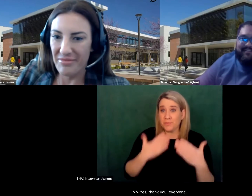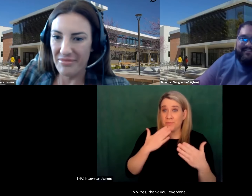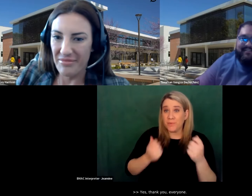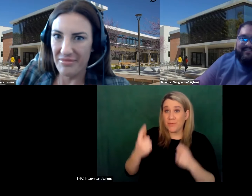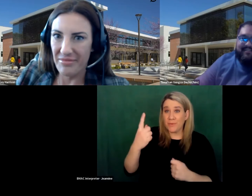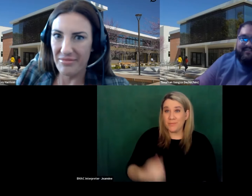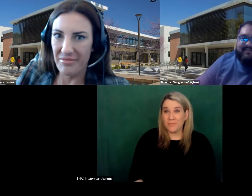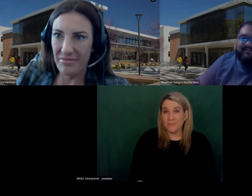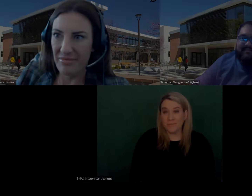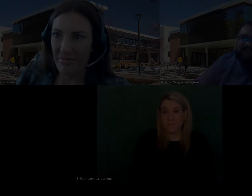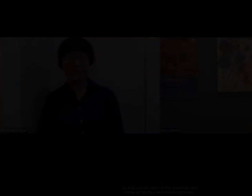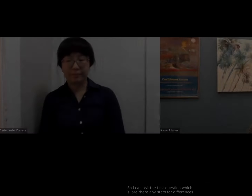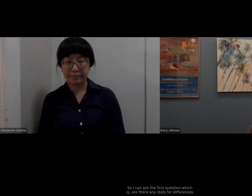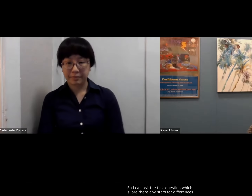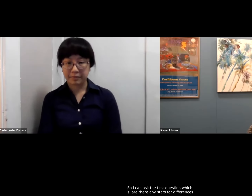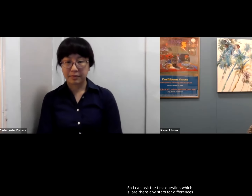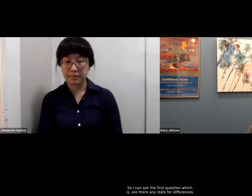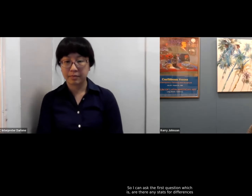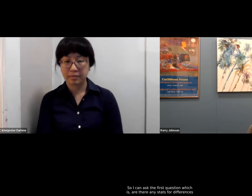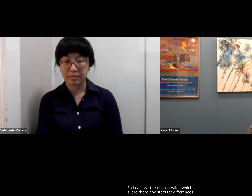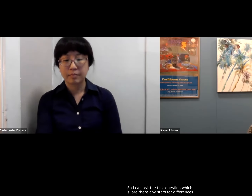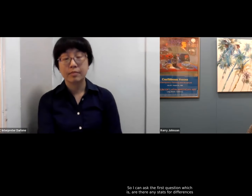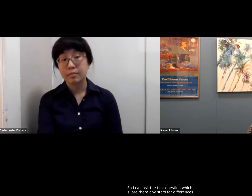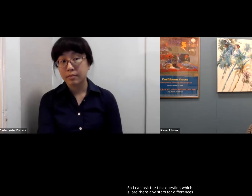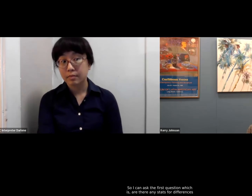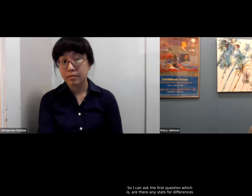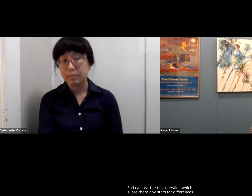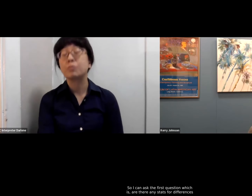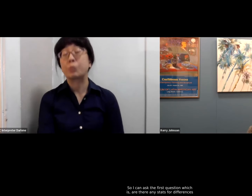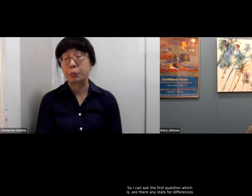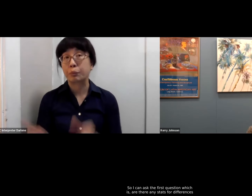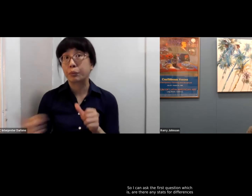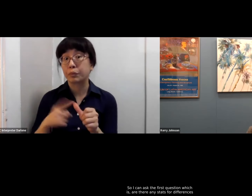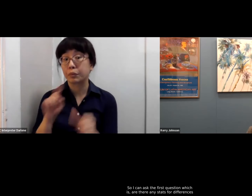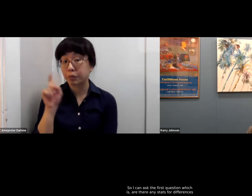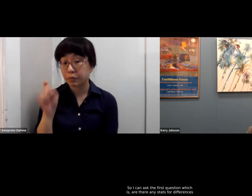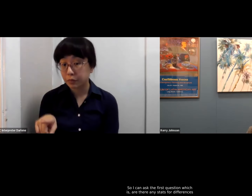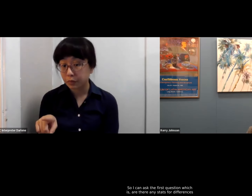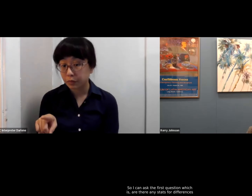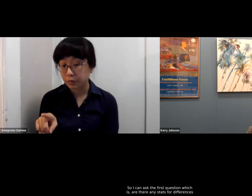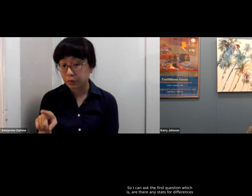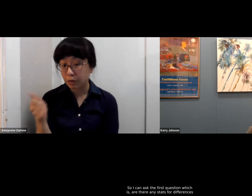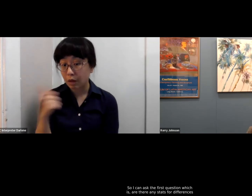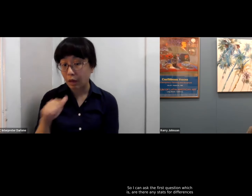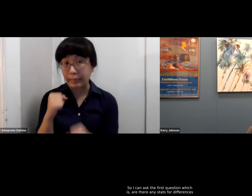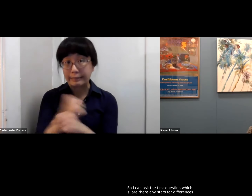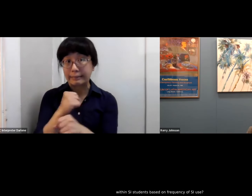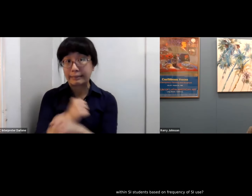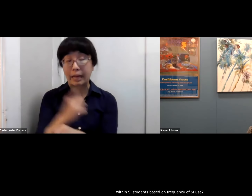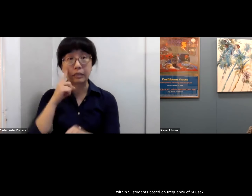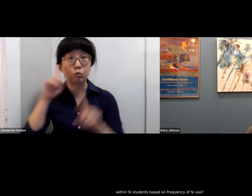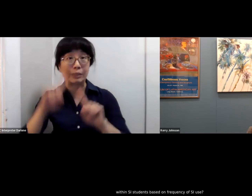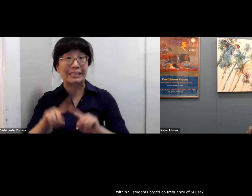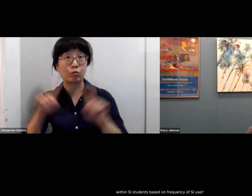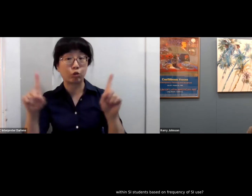So I can ask the first question, which is, Are there any stats for differences